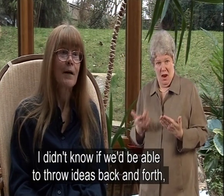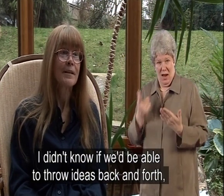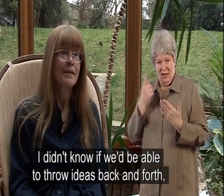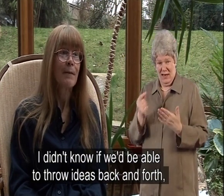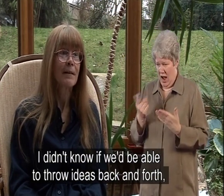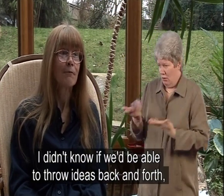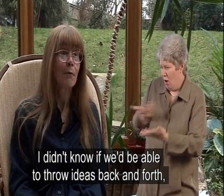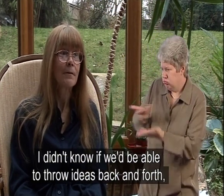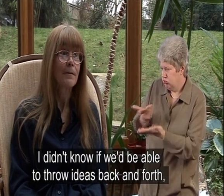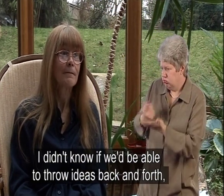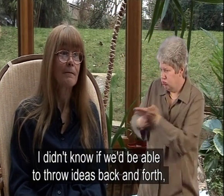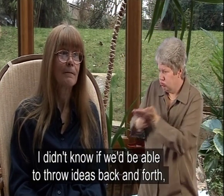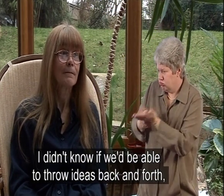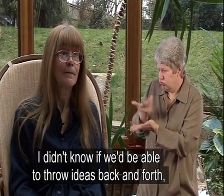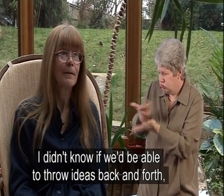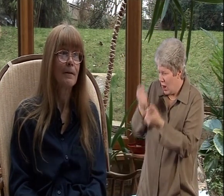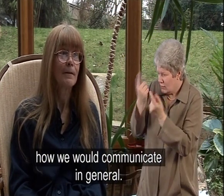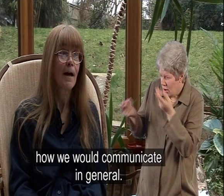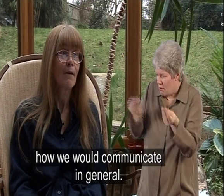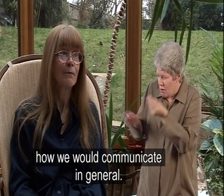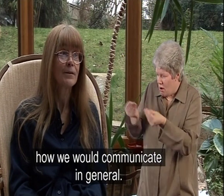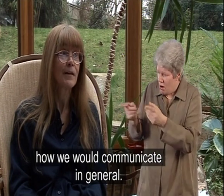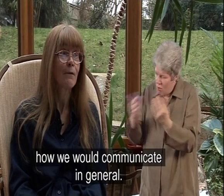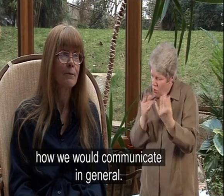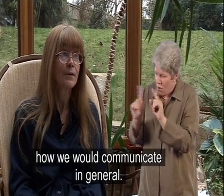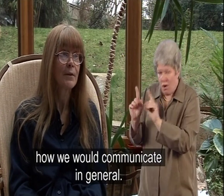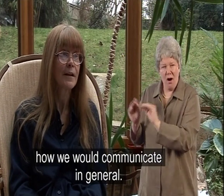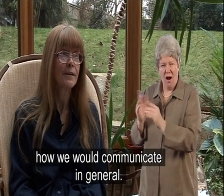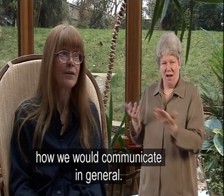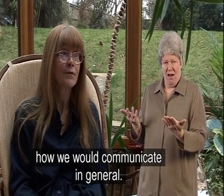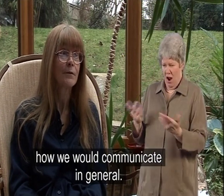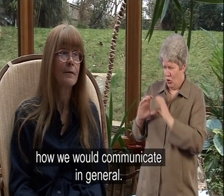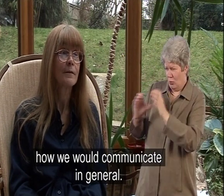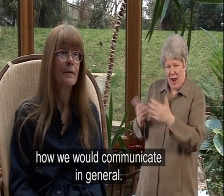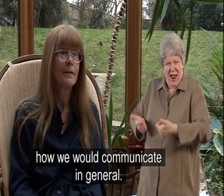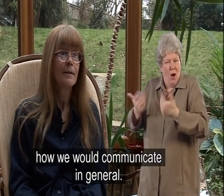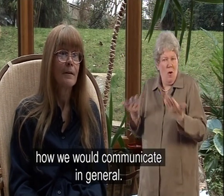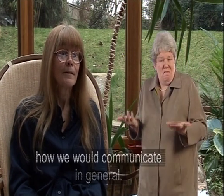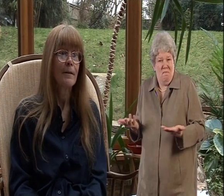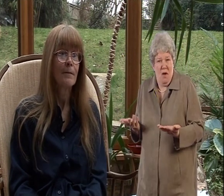to throw ideas back and forth and how we would communicate in general.